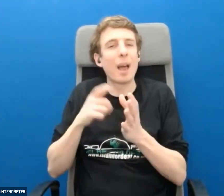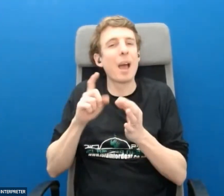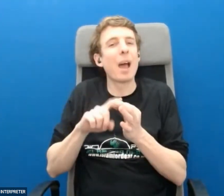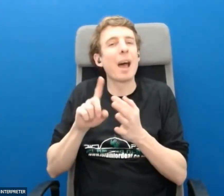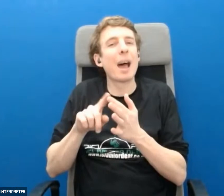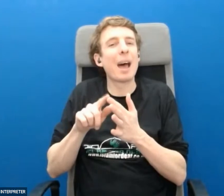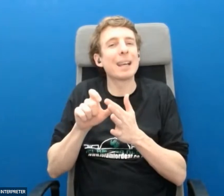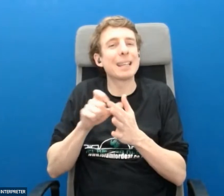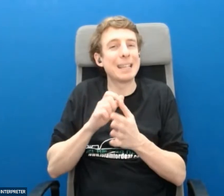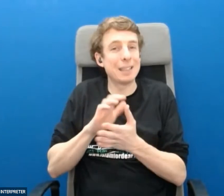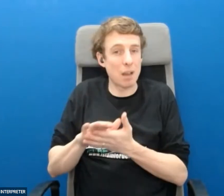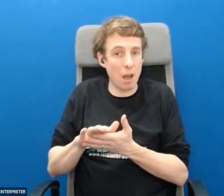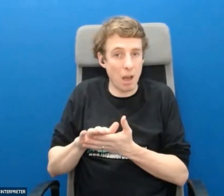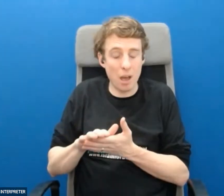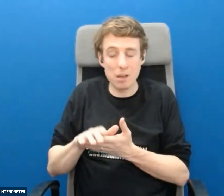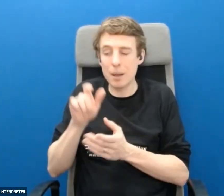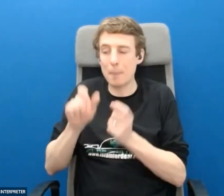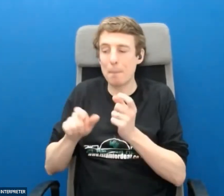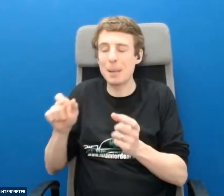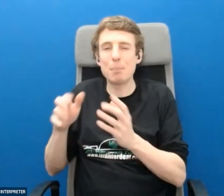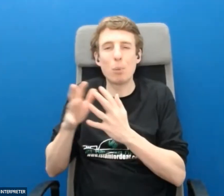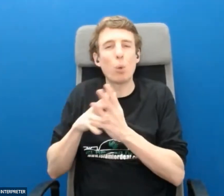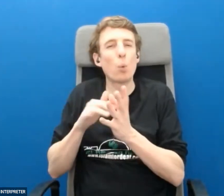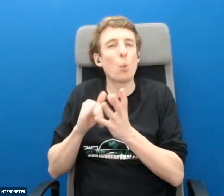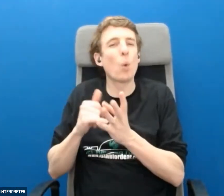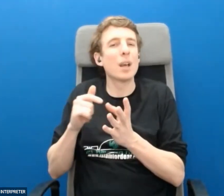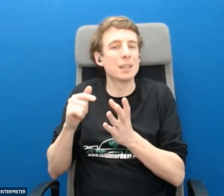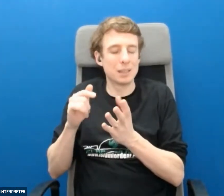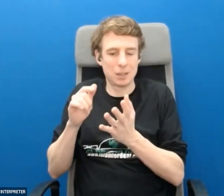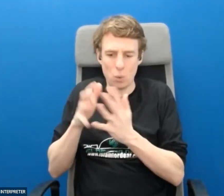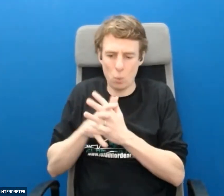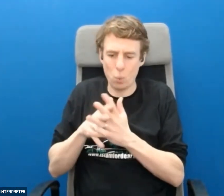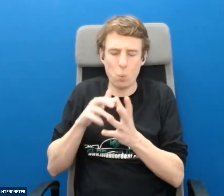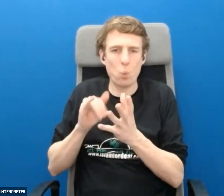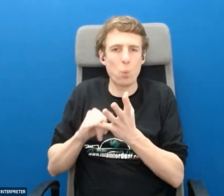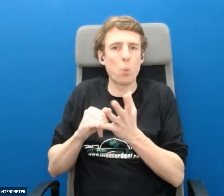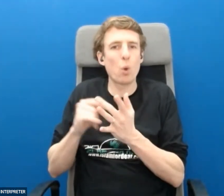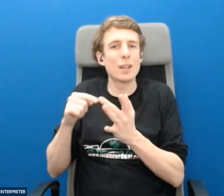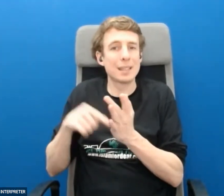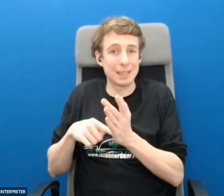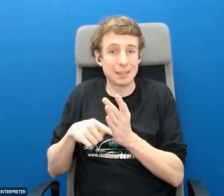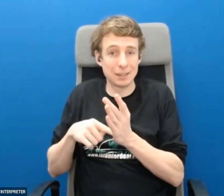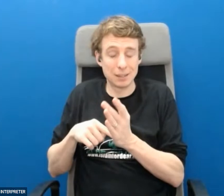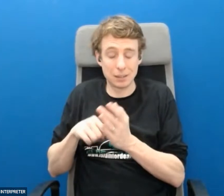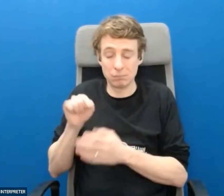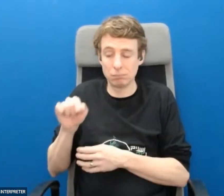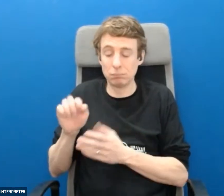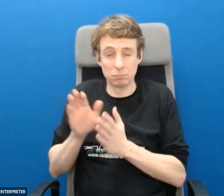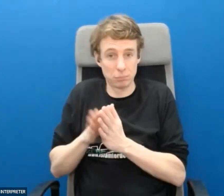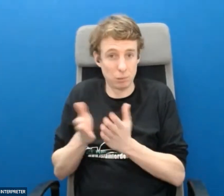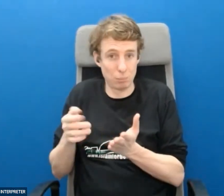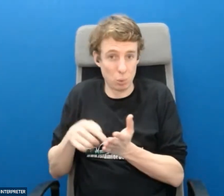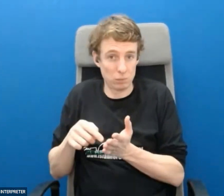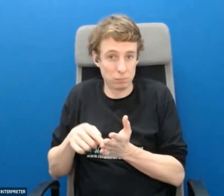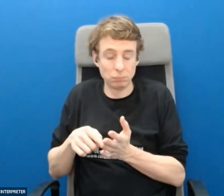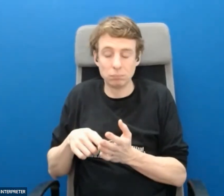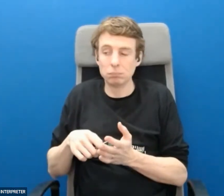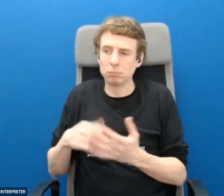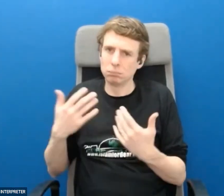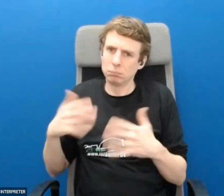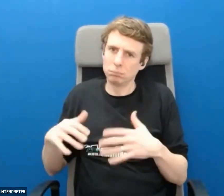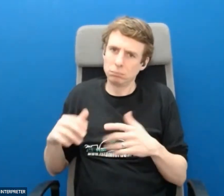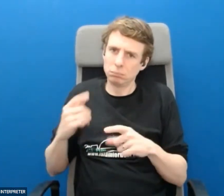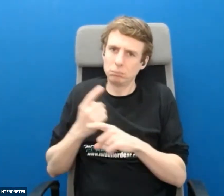written by Ibn Taymiyyah, this is why Sheikh Ibn Uthaymeen, he emphasizes belief in Allah the Most